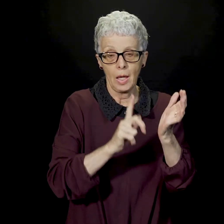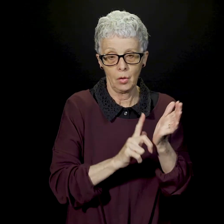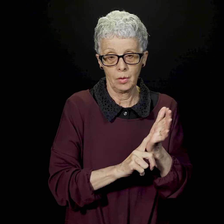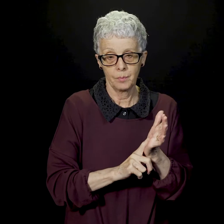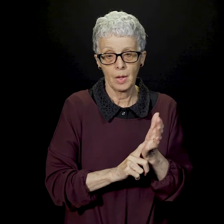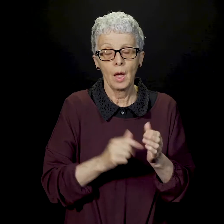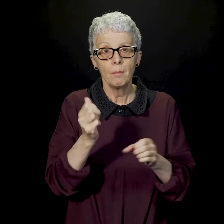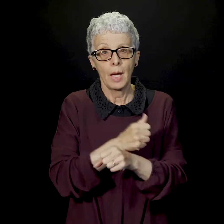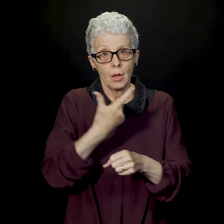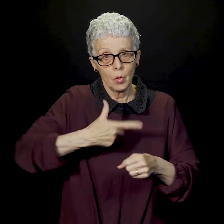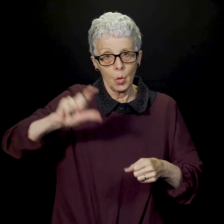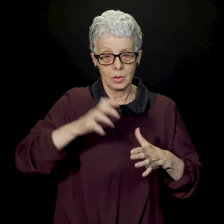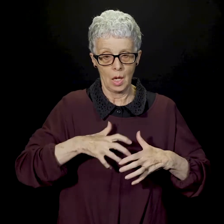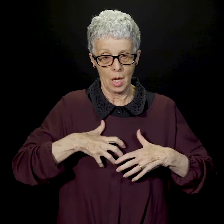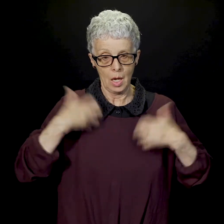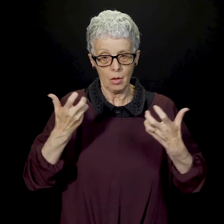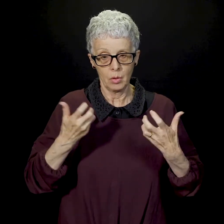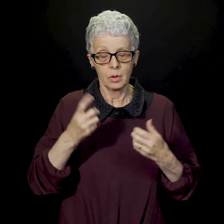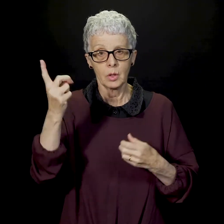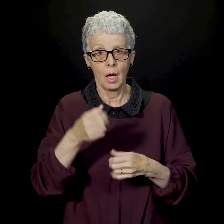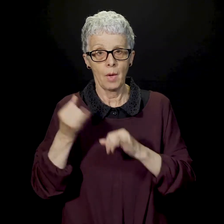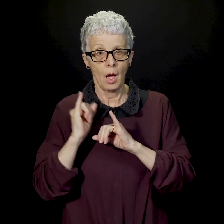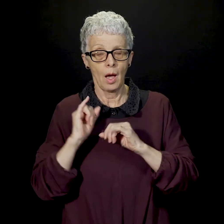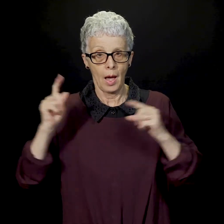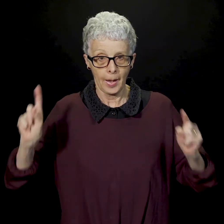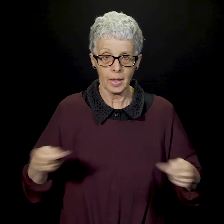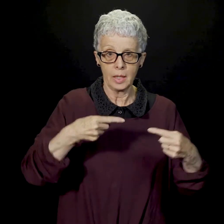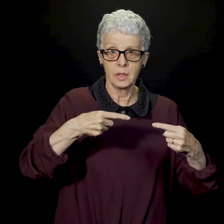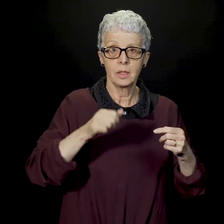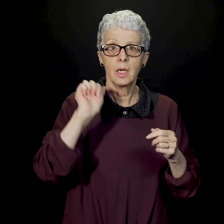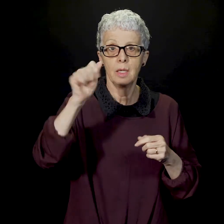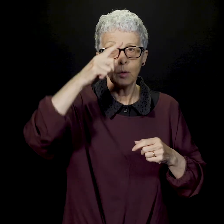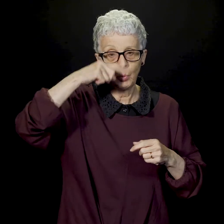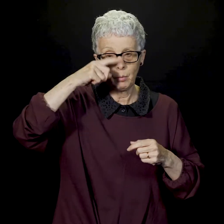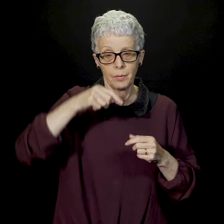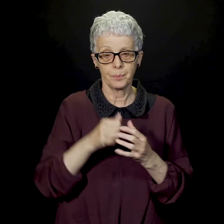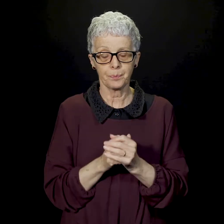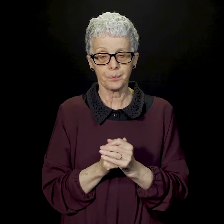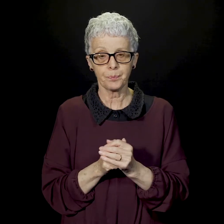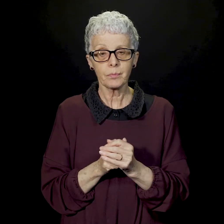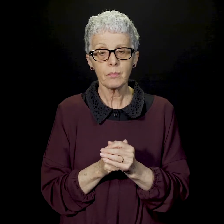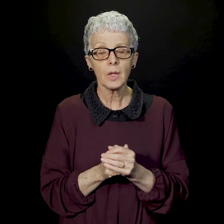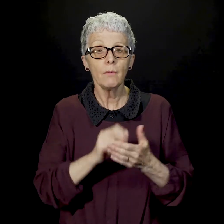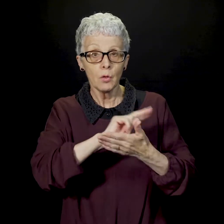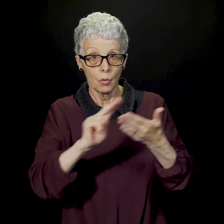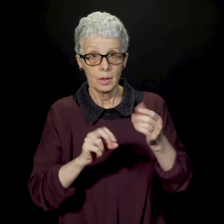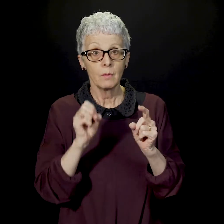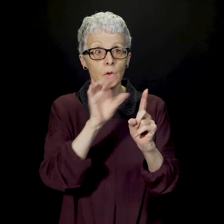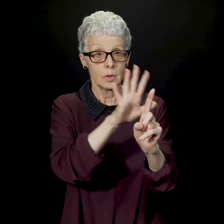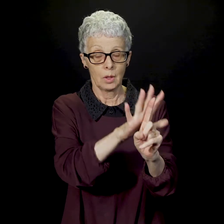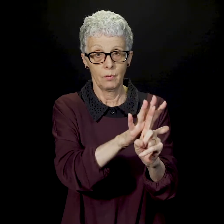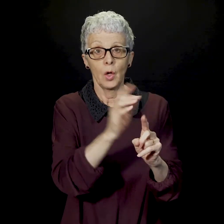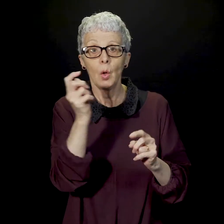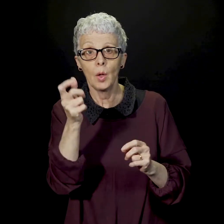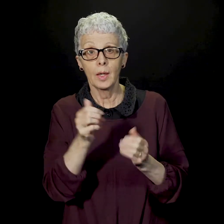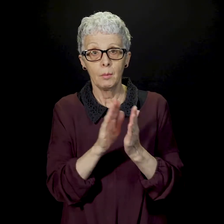Baal, causing the Lord's anger to blaze against his people. There's a really strong pattern going on here in Numbers. If you want to read it for yourself, it's one of the early books